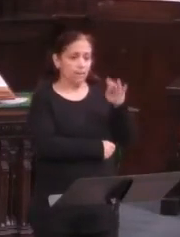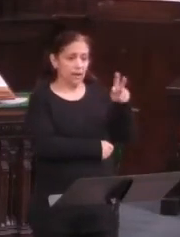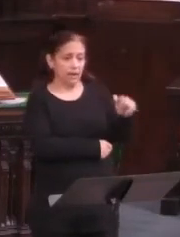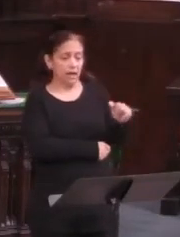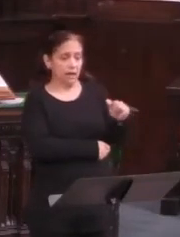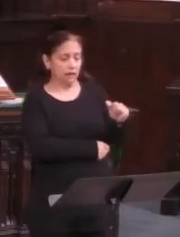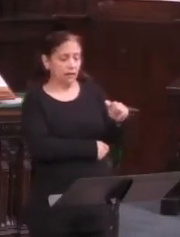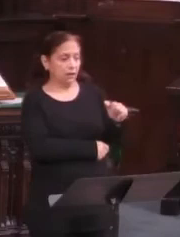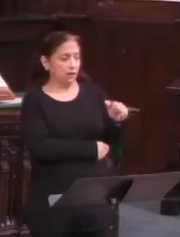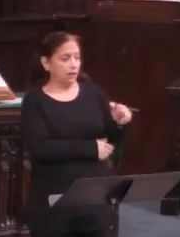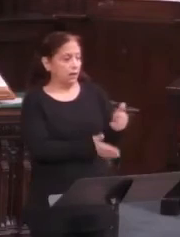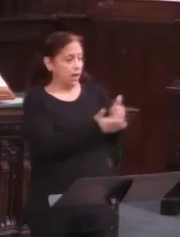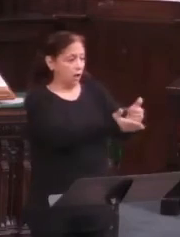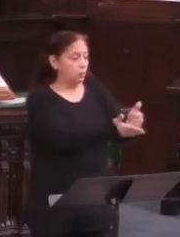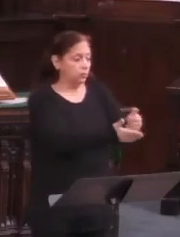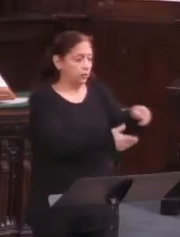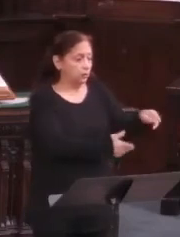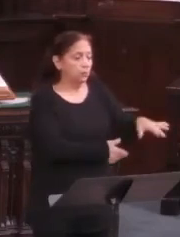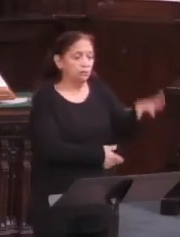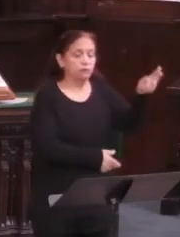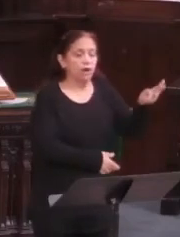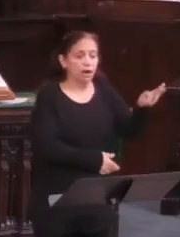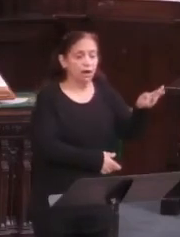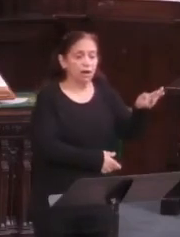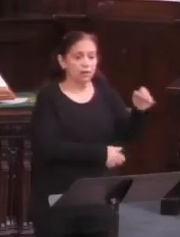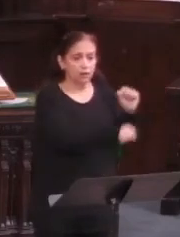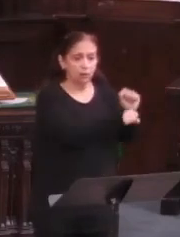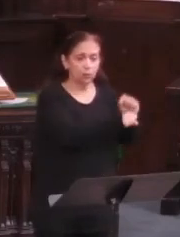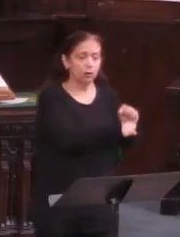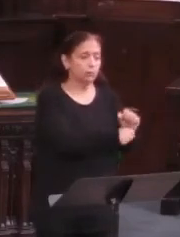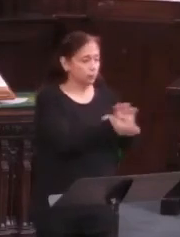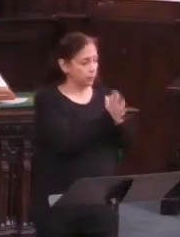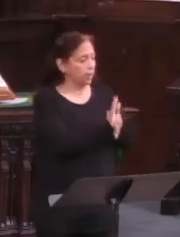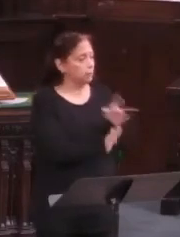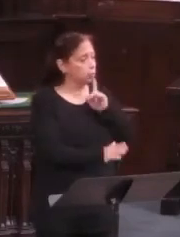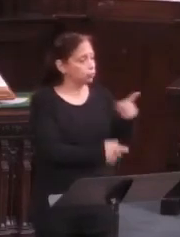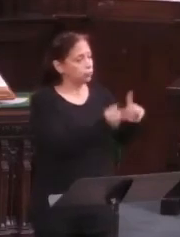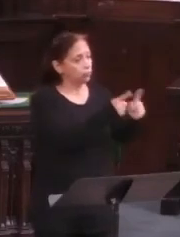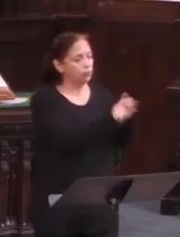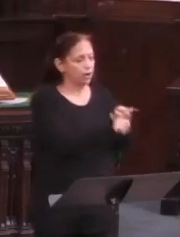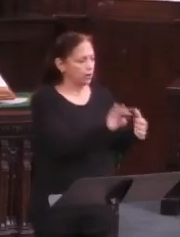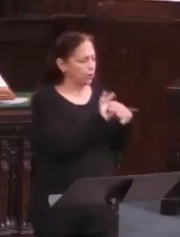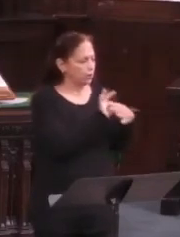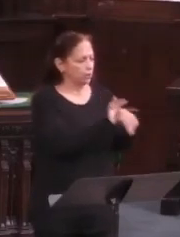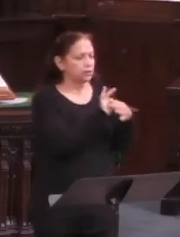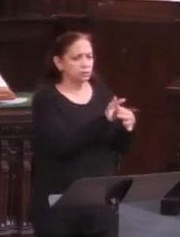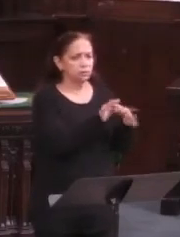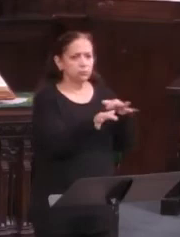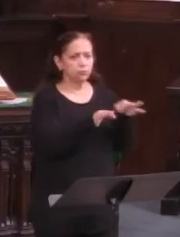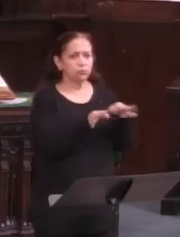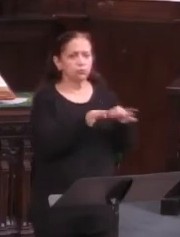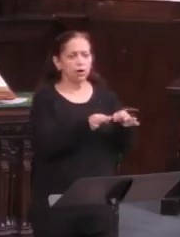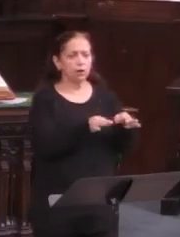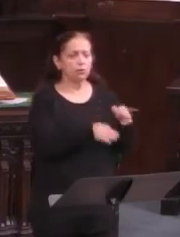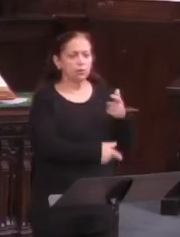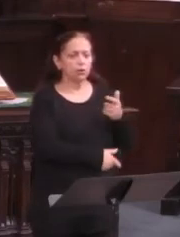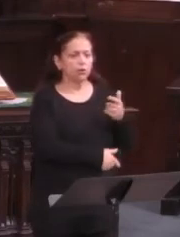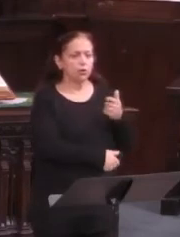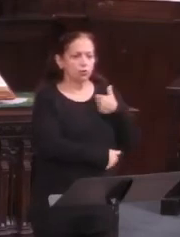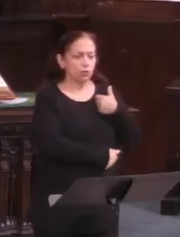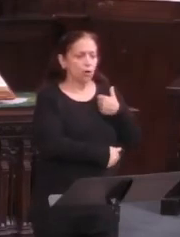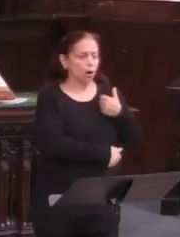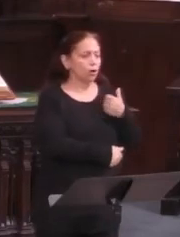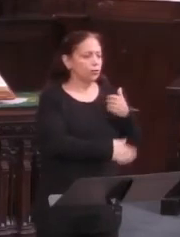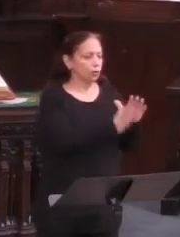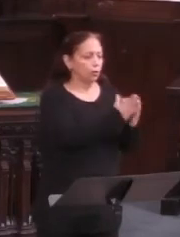find employment and was a true friend to him, a relationship described in the guard's book entitled,